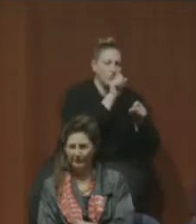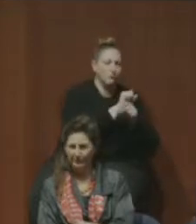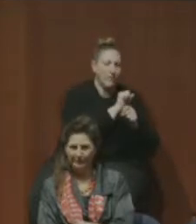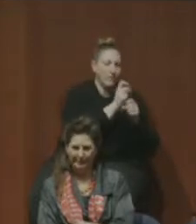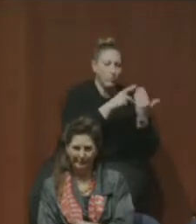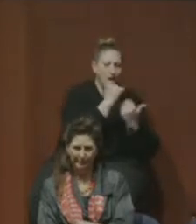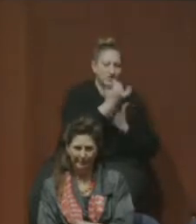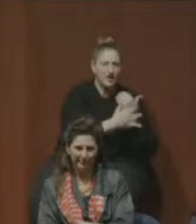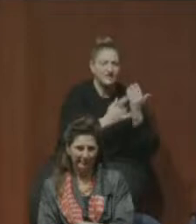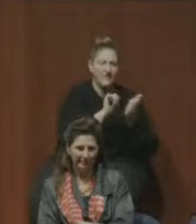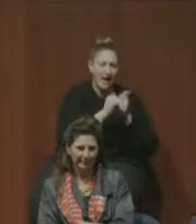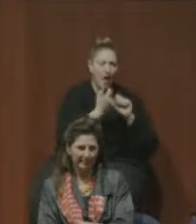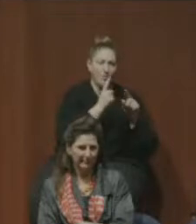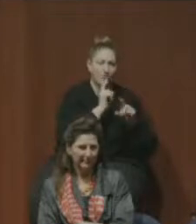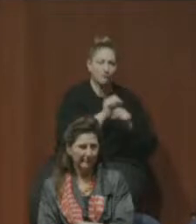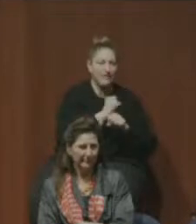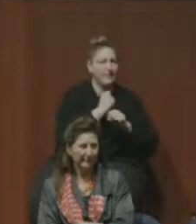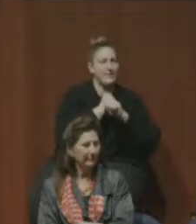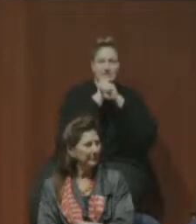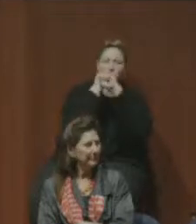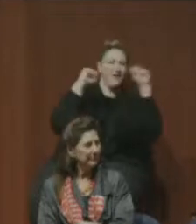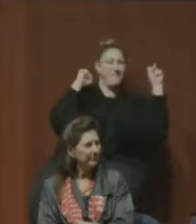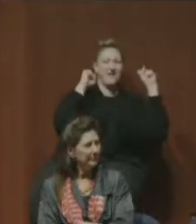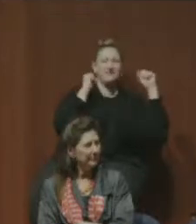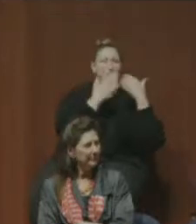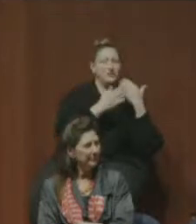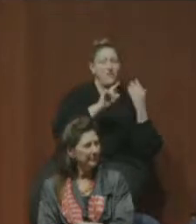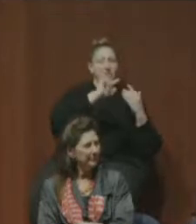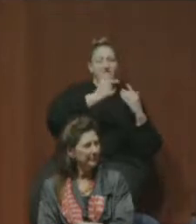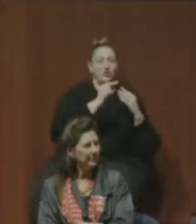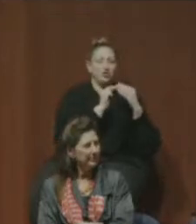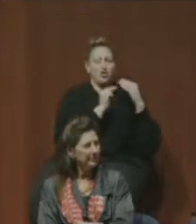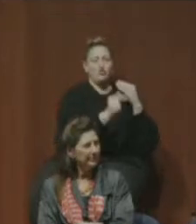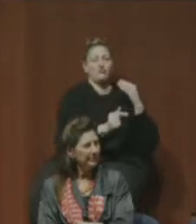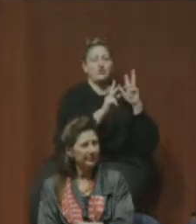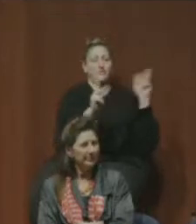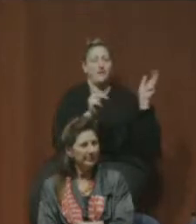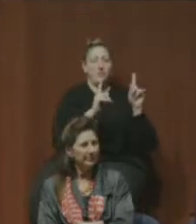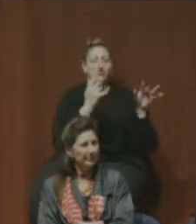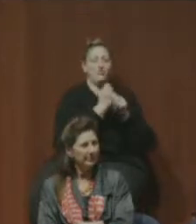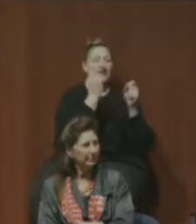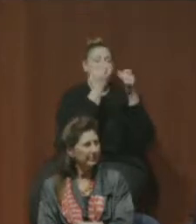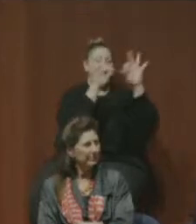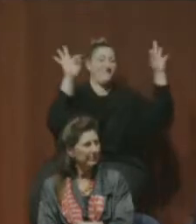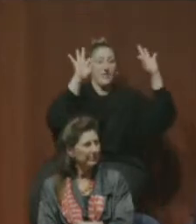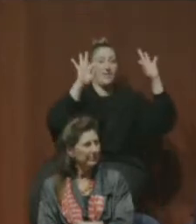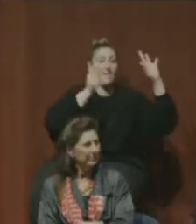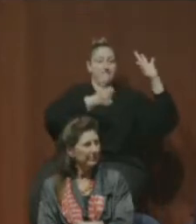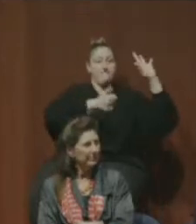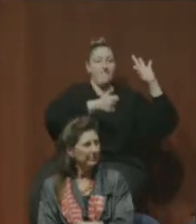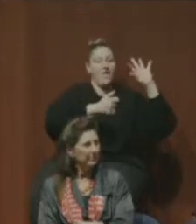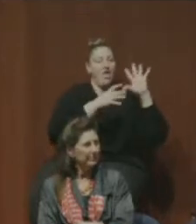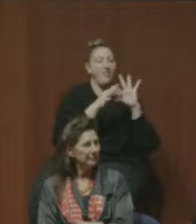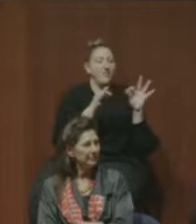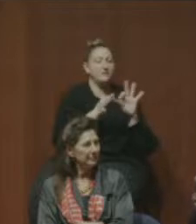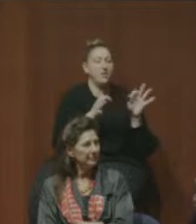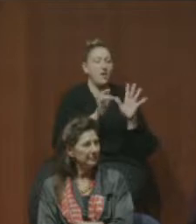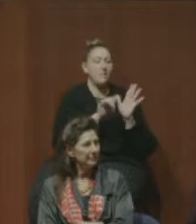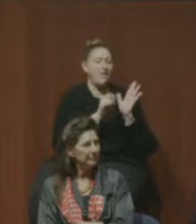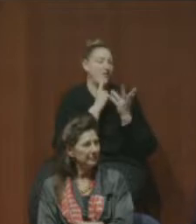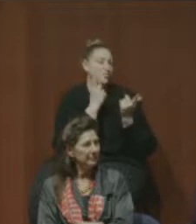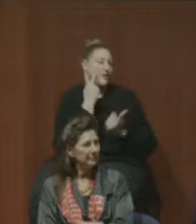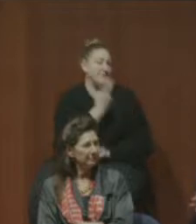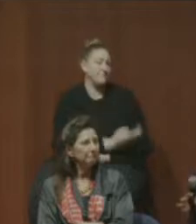of emancipation continued from the first generations of people that received freedom that I'm talking about in my book. That's what I